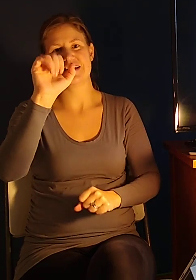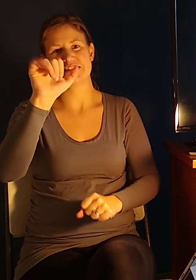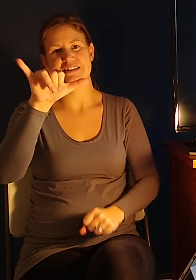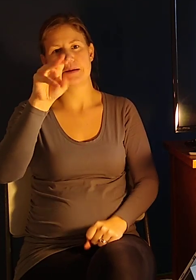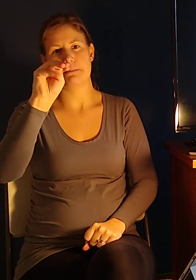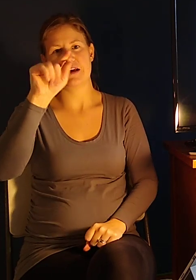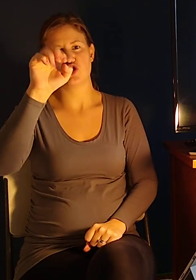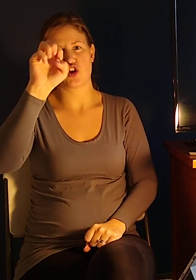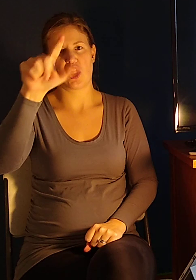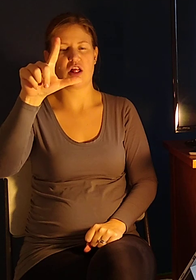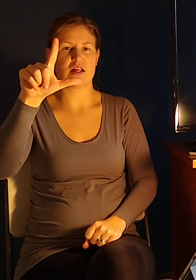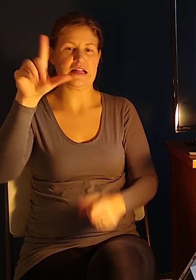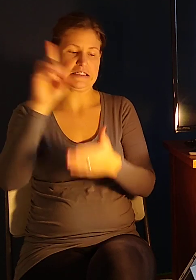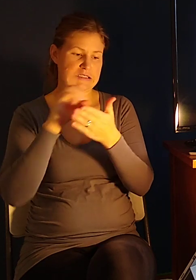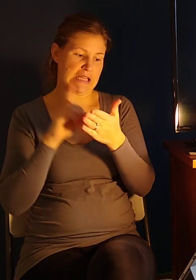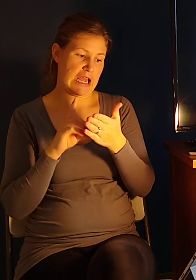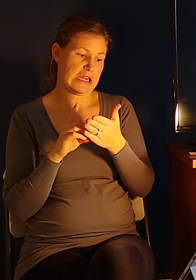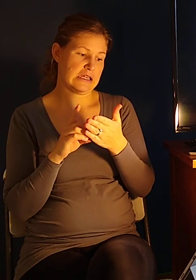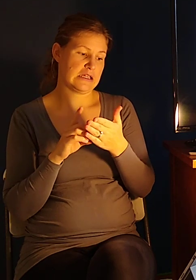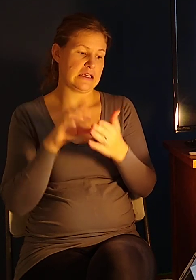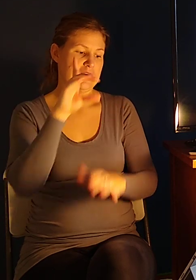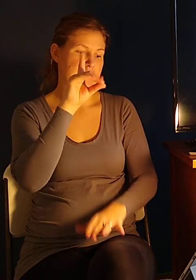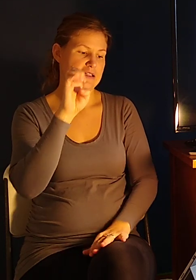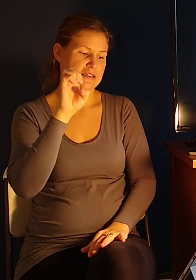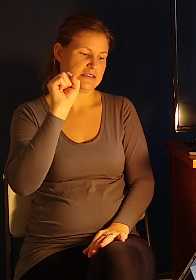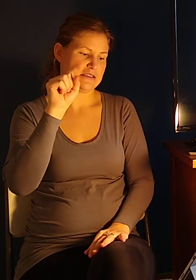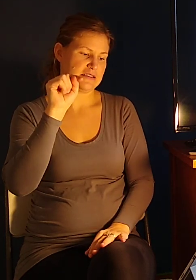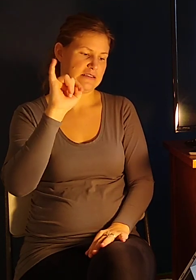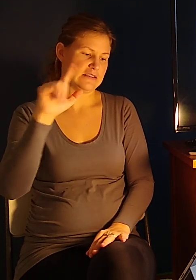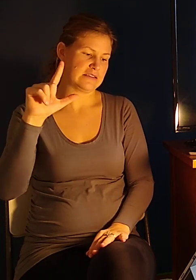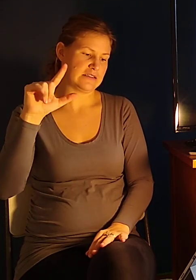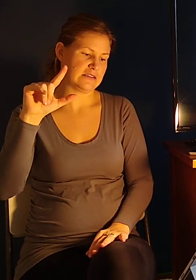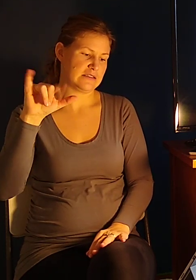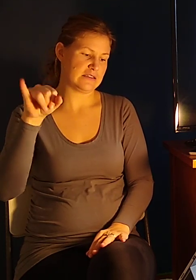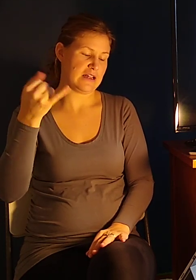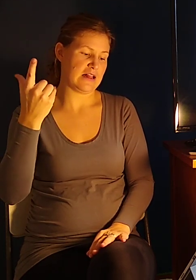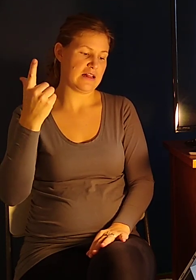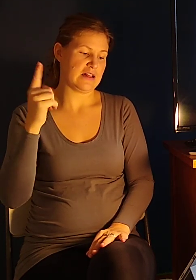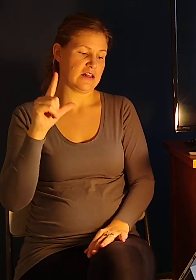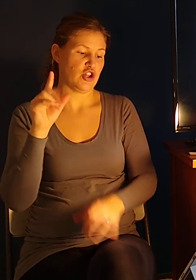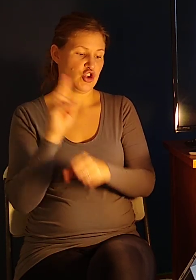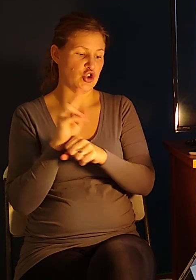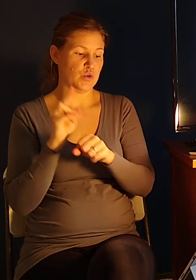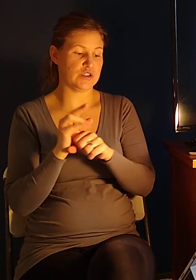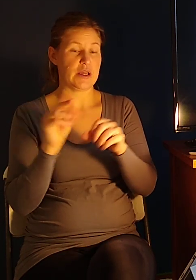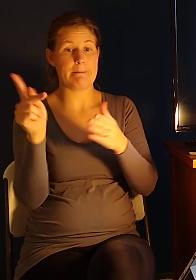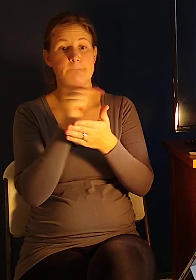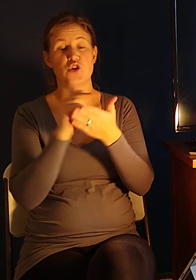designs. The Distill also employed pure primary colors with black and